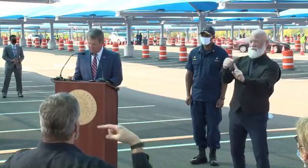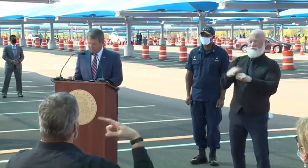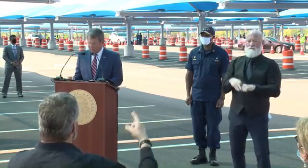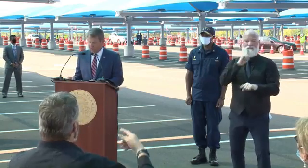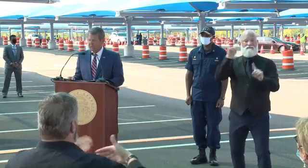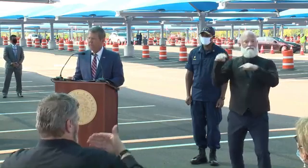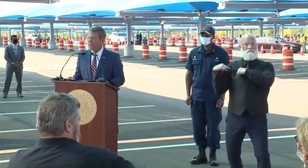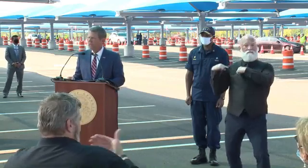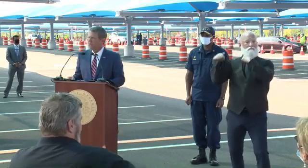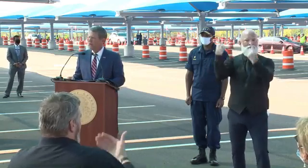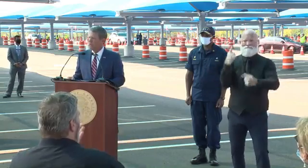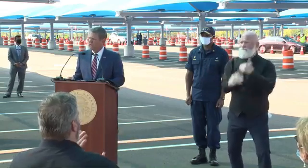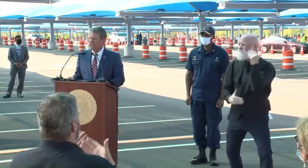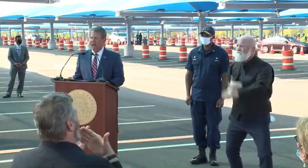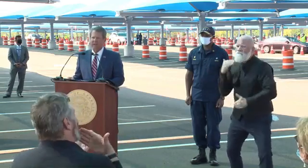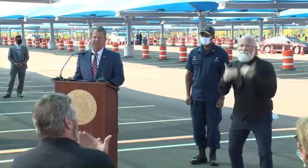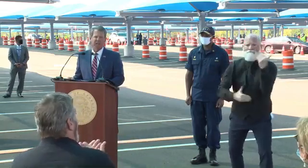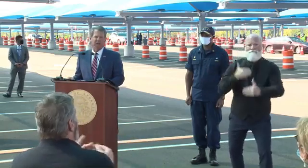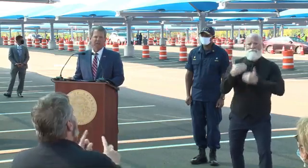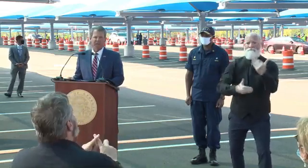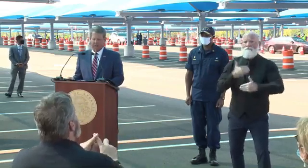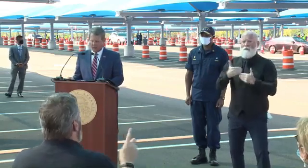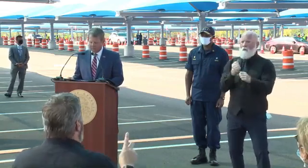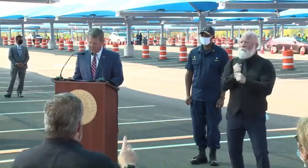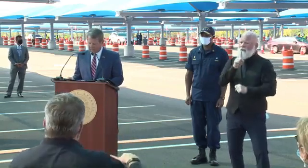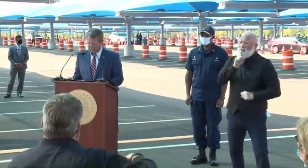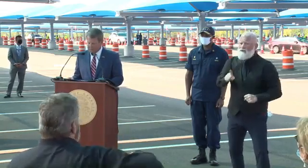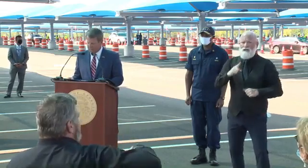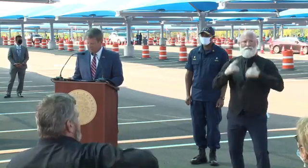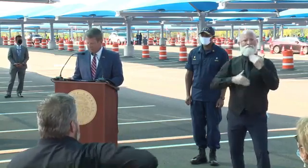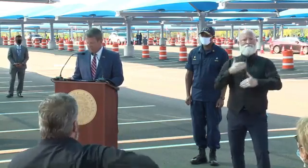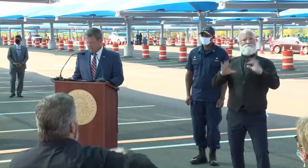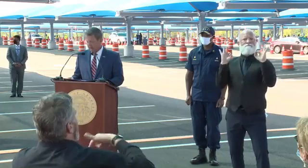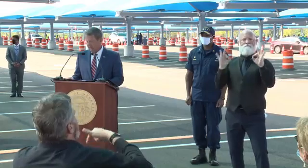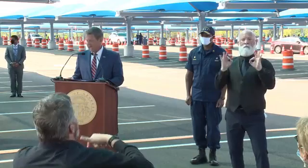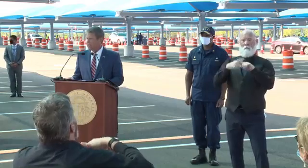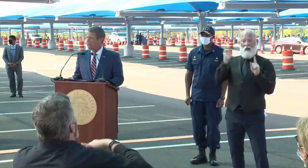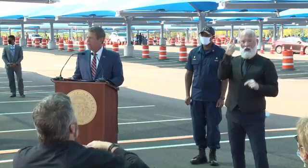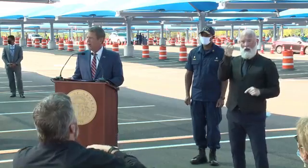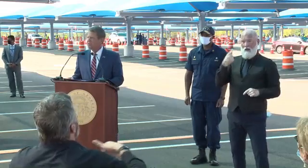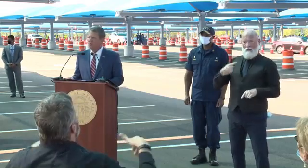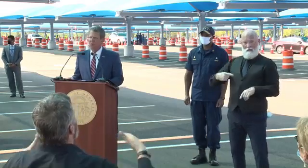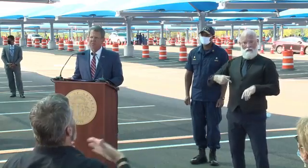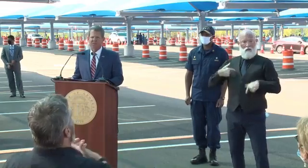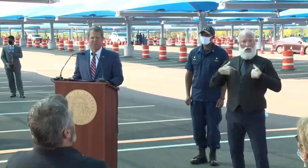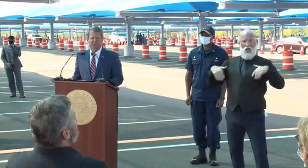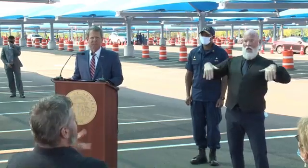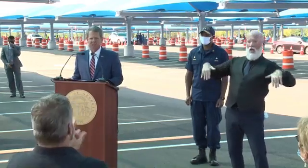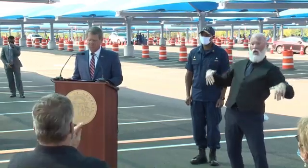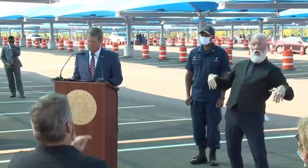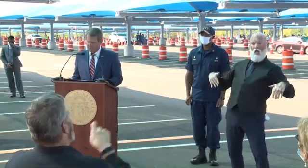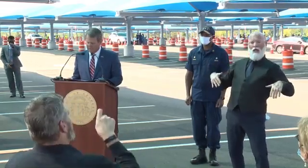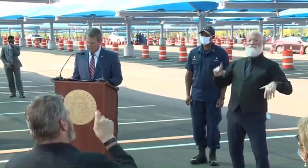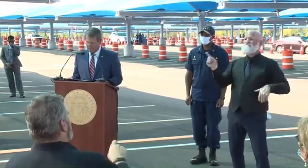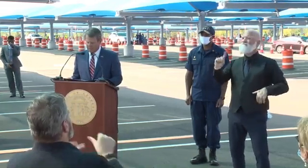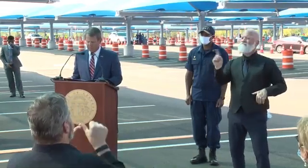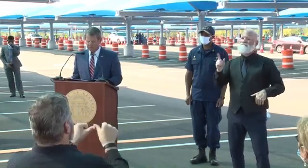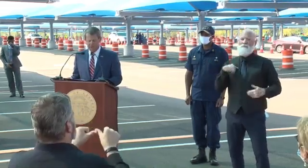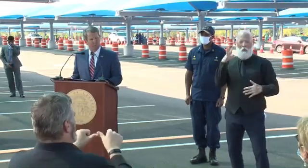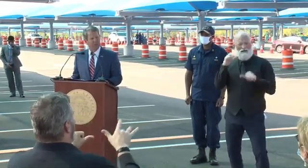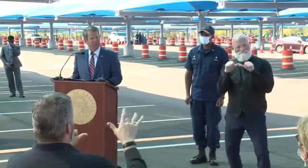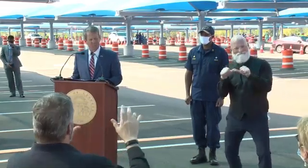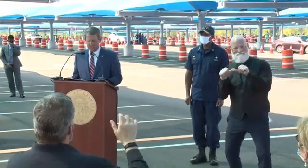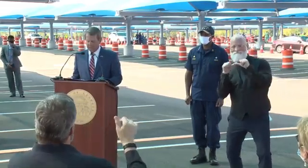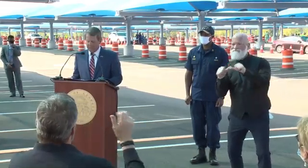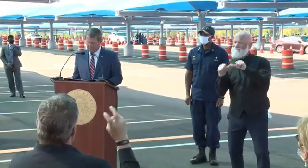not out of the woods yet, and we cannot take our foot off the gas. I'm asking that all Georgians continue to remain